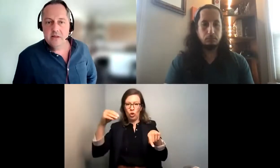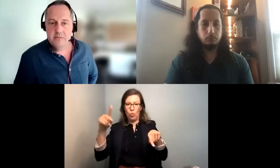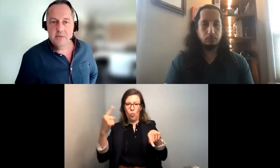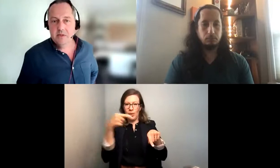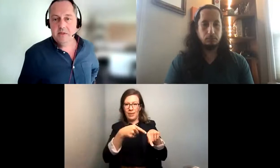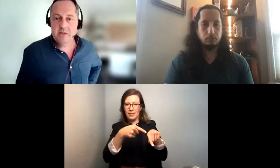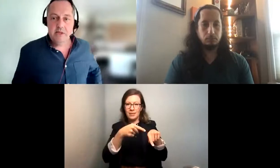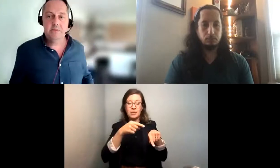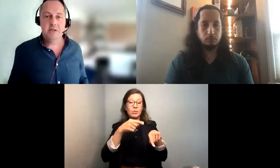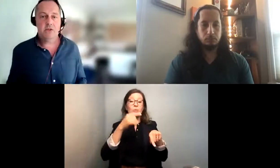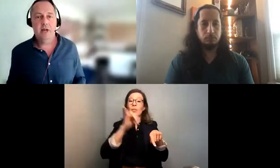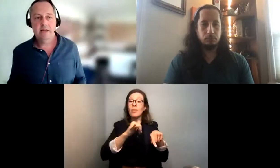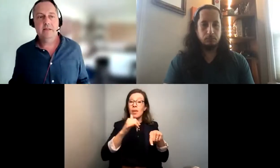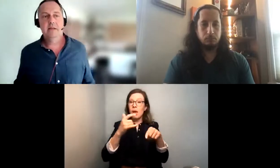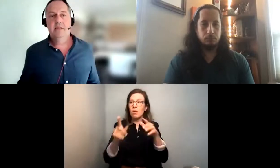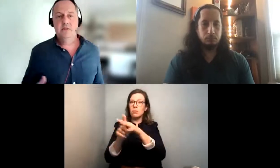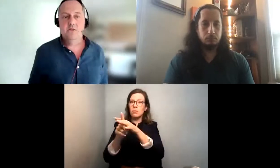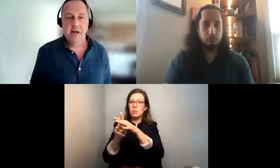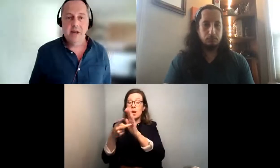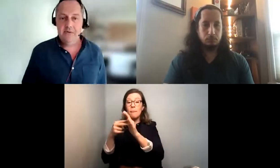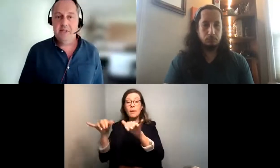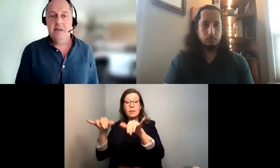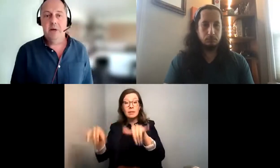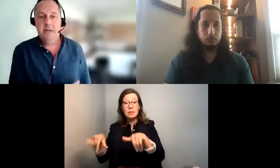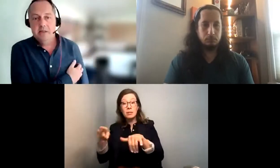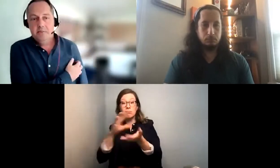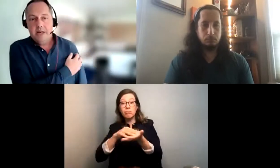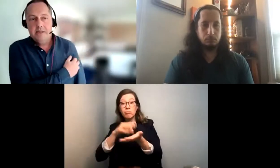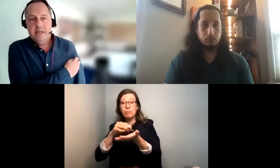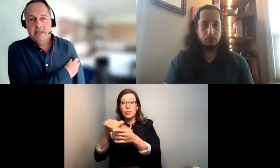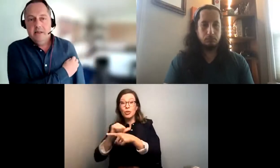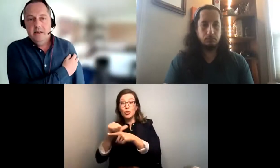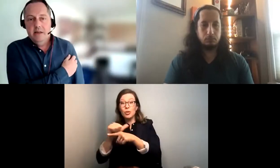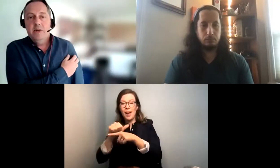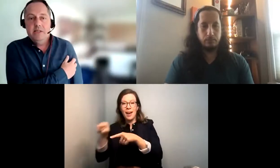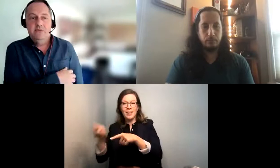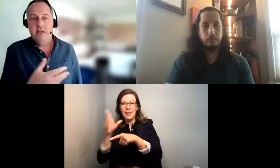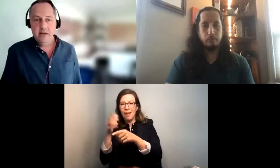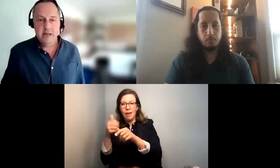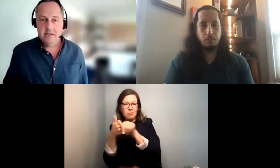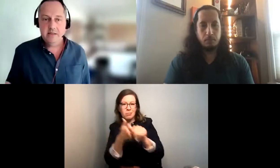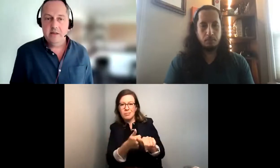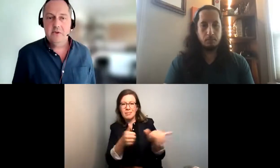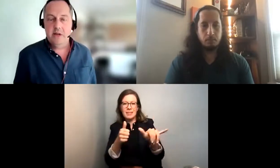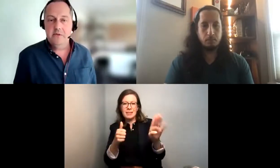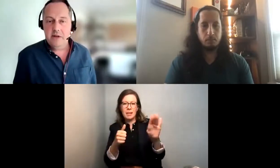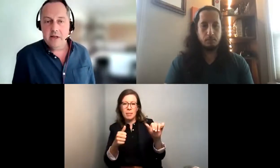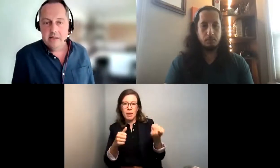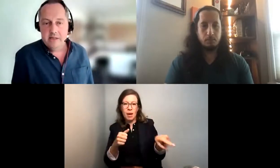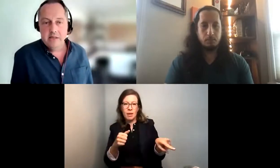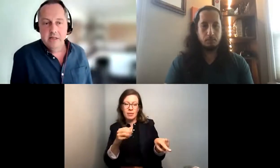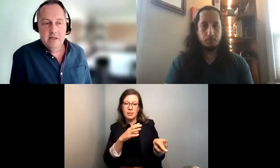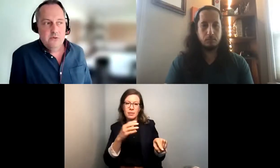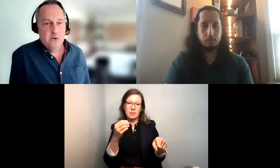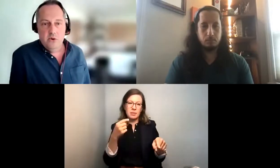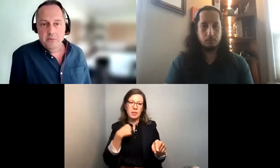is that the systems that are trained sort of like have the same biases back as the data, and we see failure cases. So failure